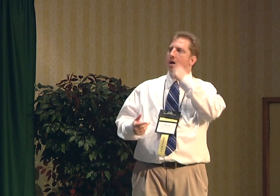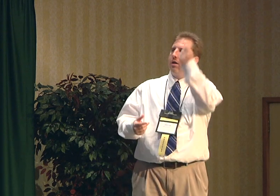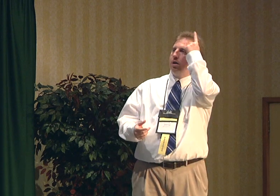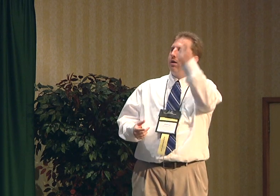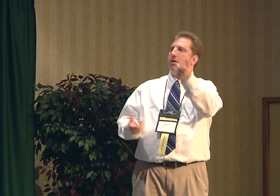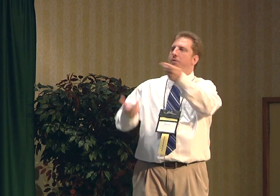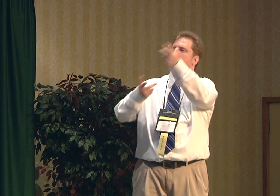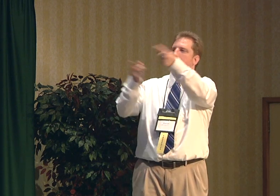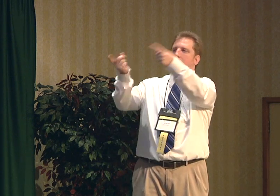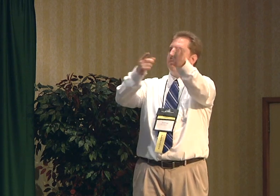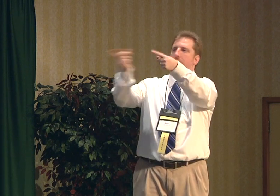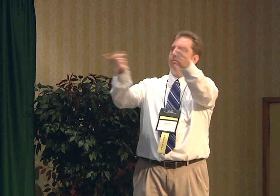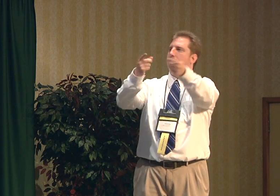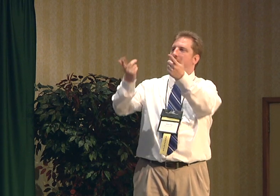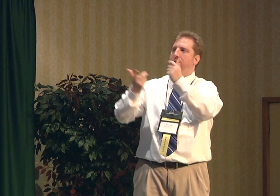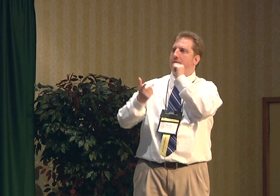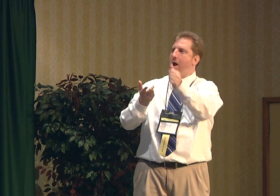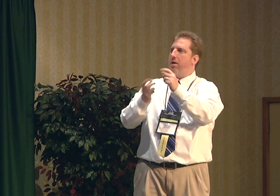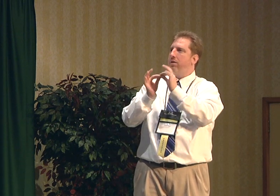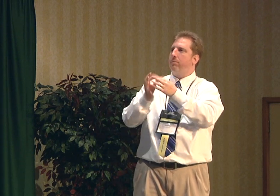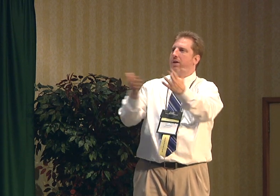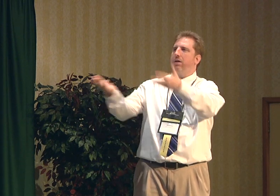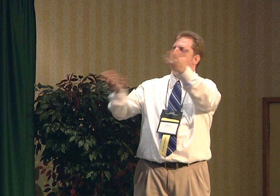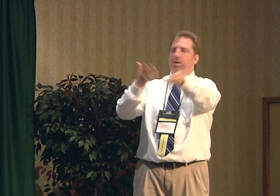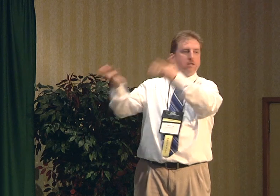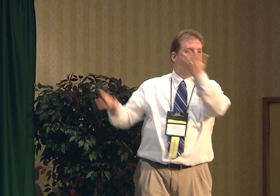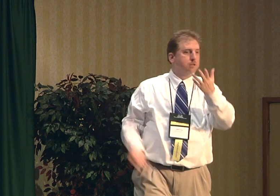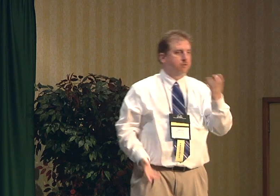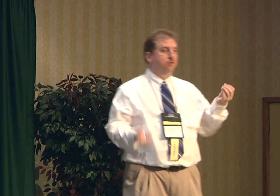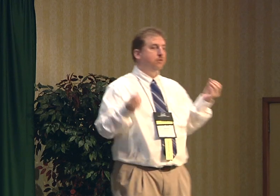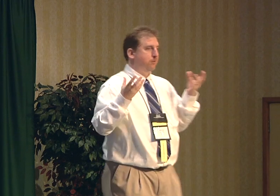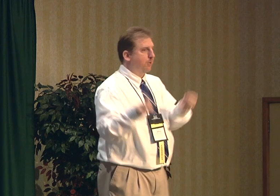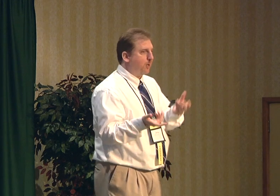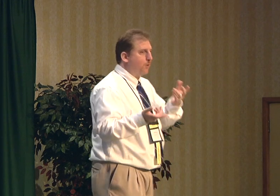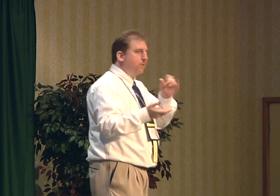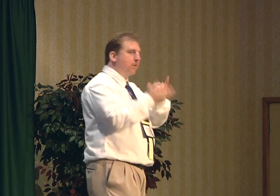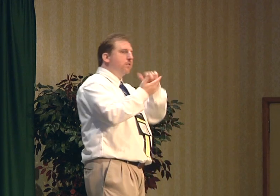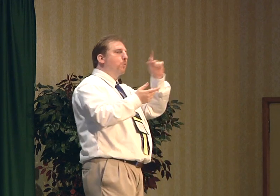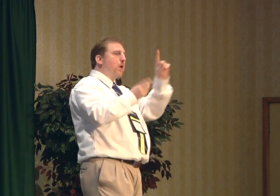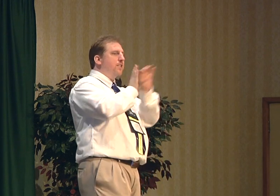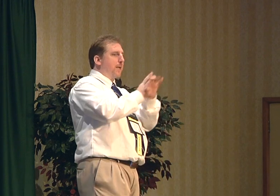happening. So the deaf patient was left unaware of what was happening. So this interpreter, who happened to also be a friend,